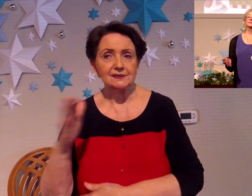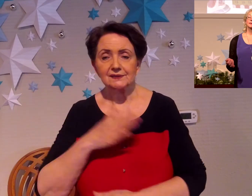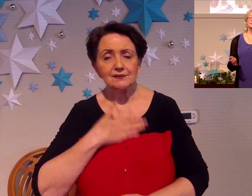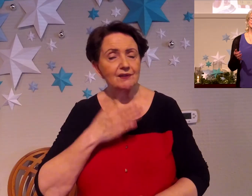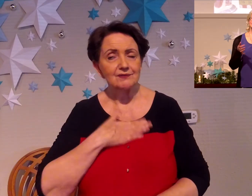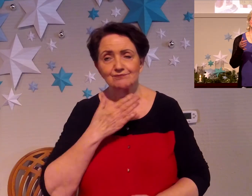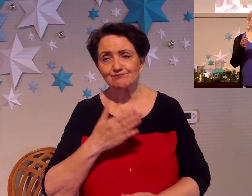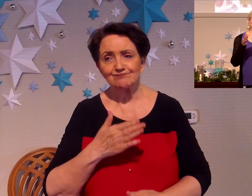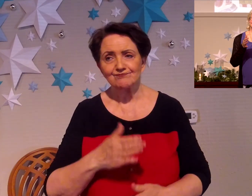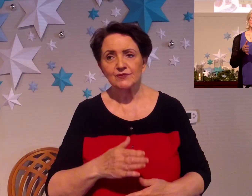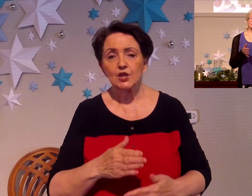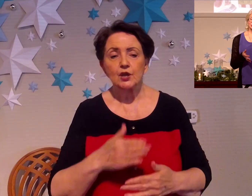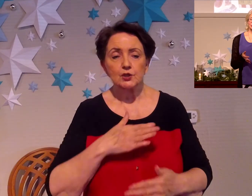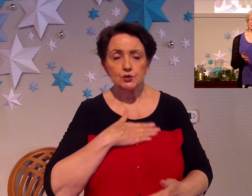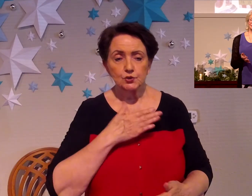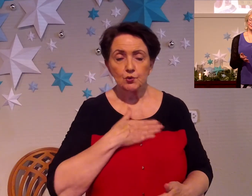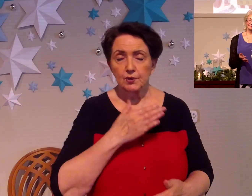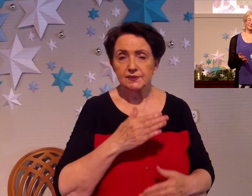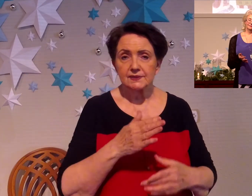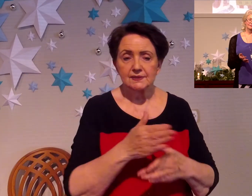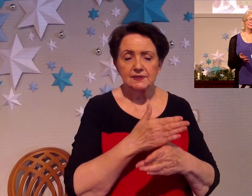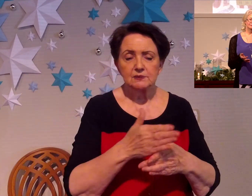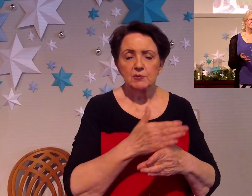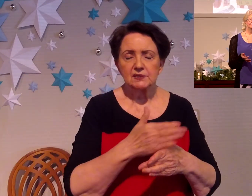is in the spaces in between.